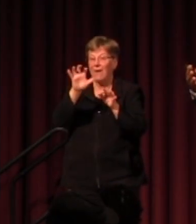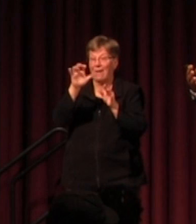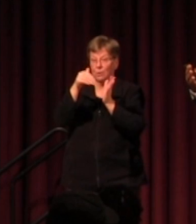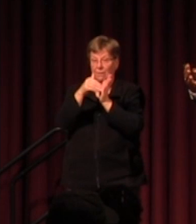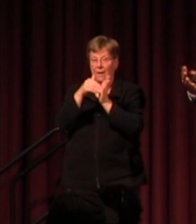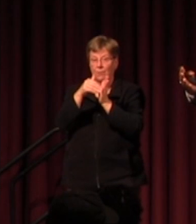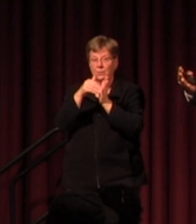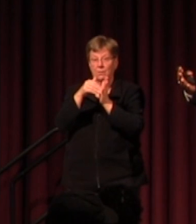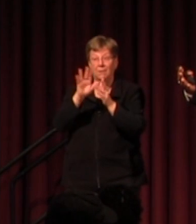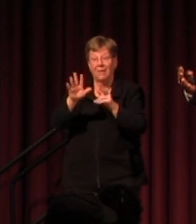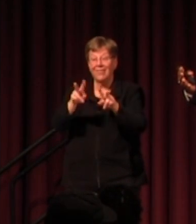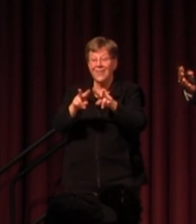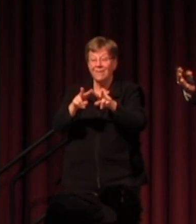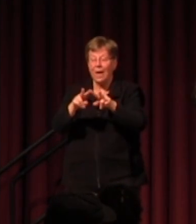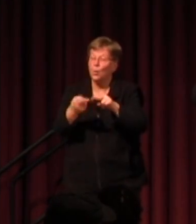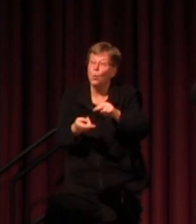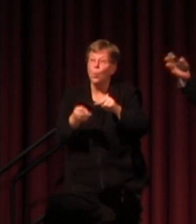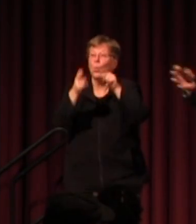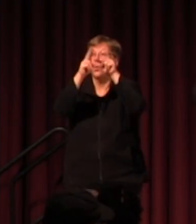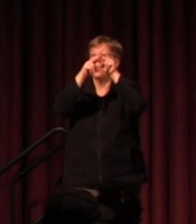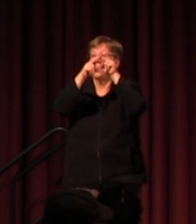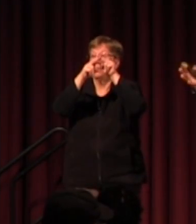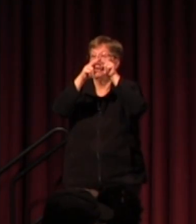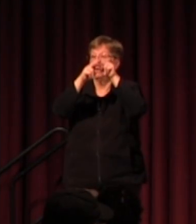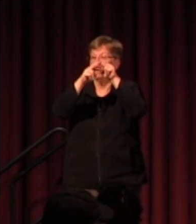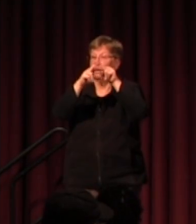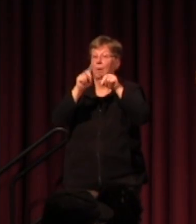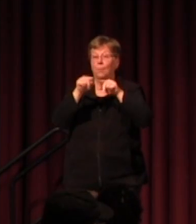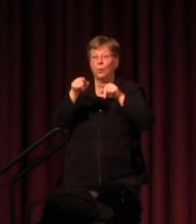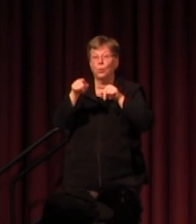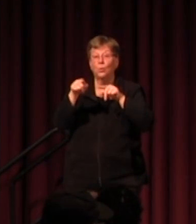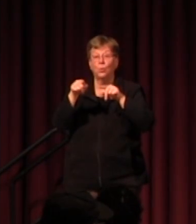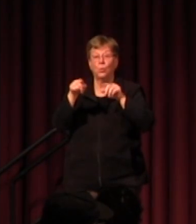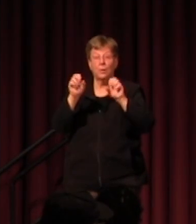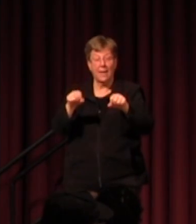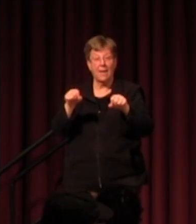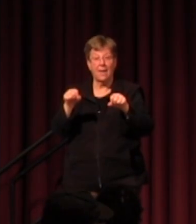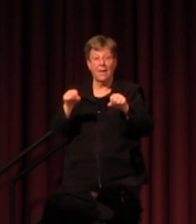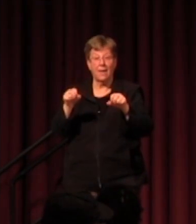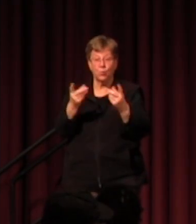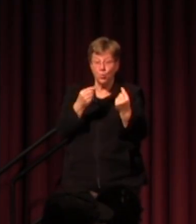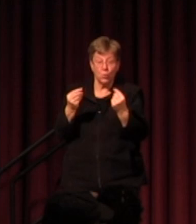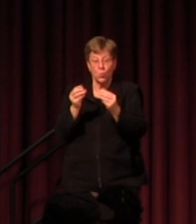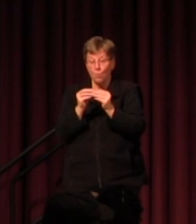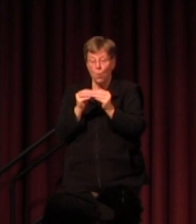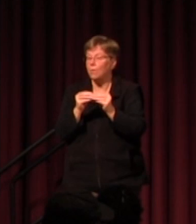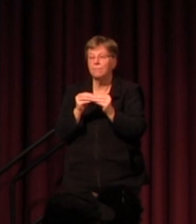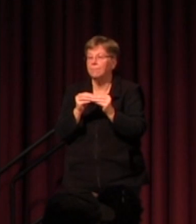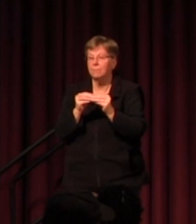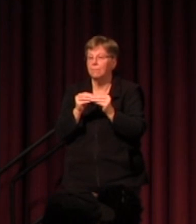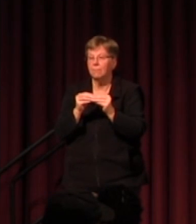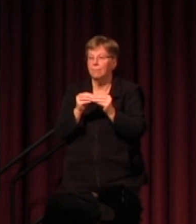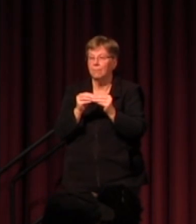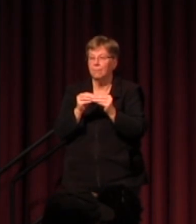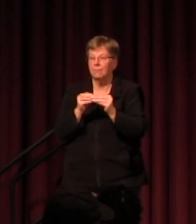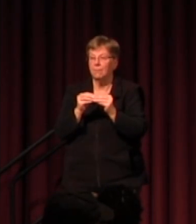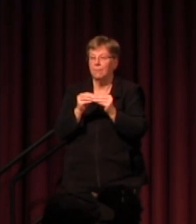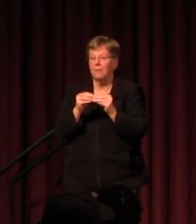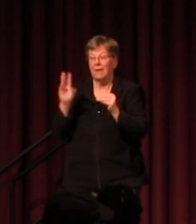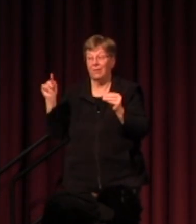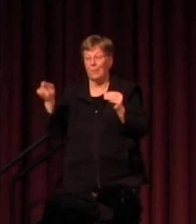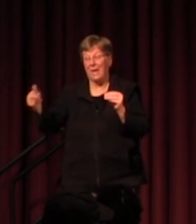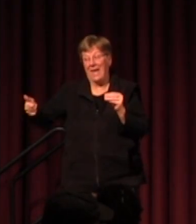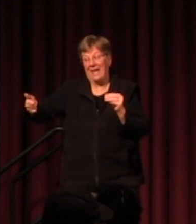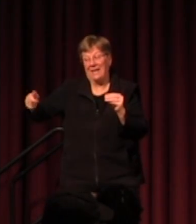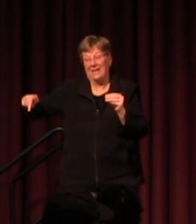dramatically. But you don't still get to do everything you want with that 200 bucks. Now the co-owner, the bank, has